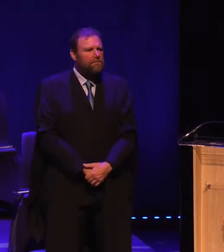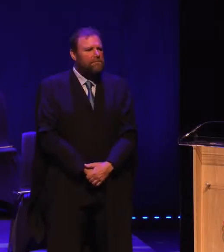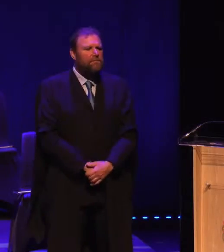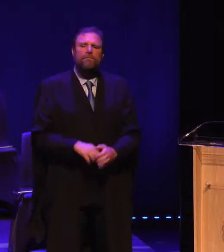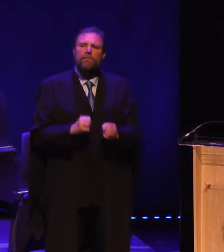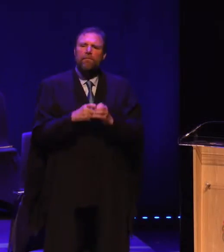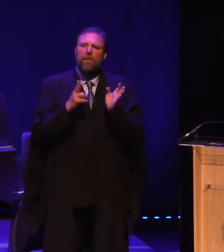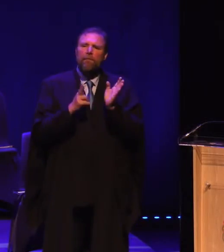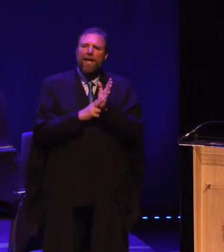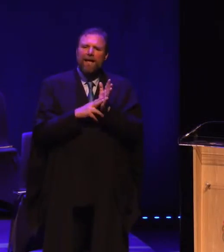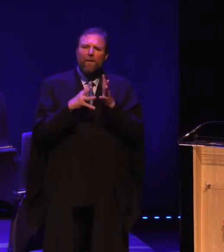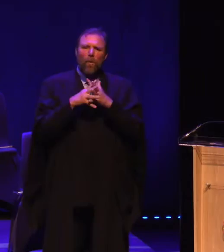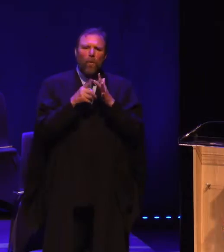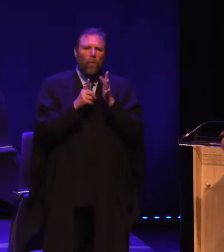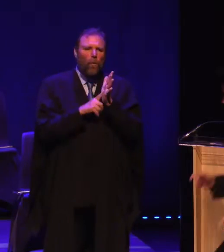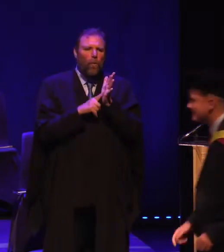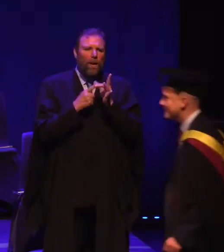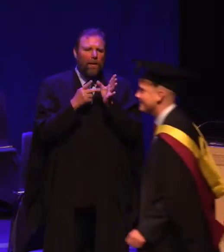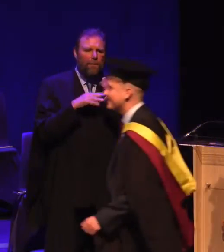Ben Williams.